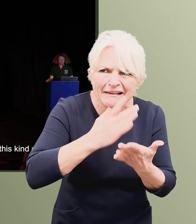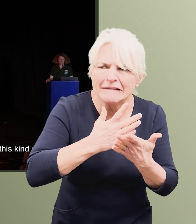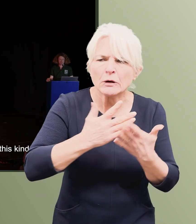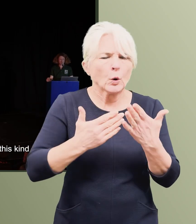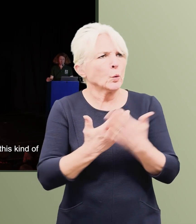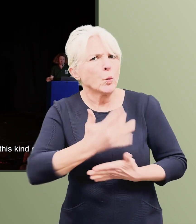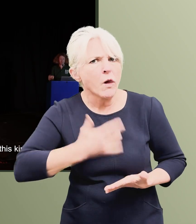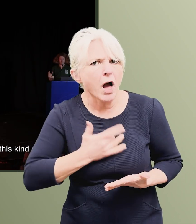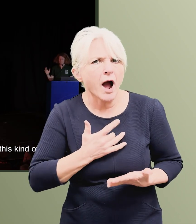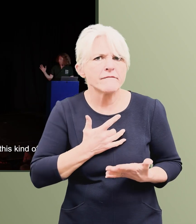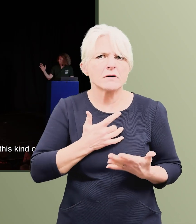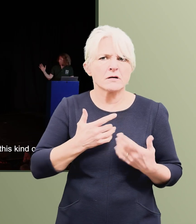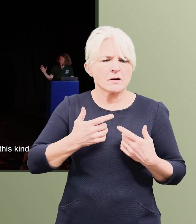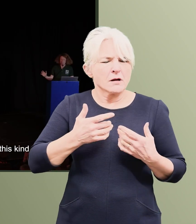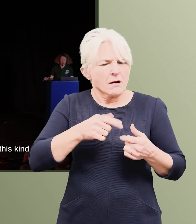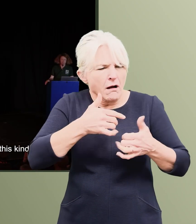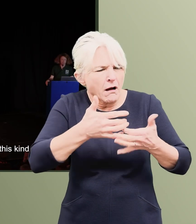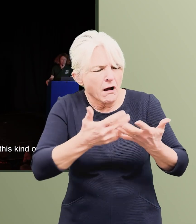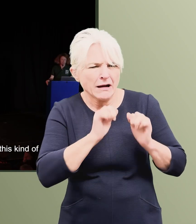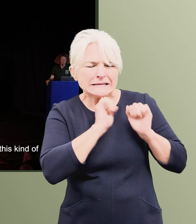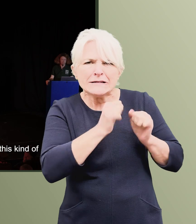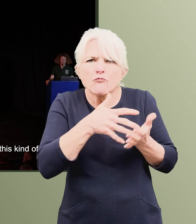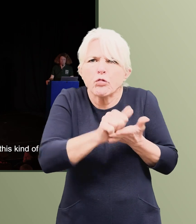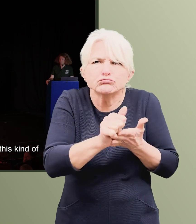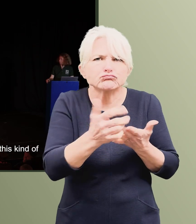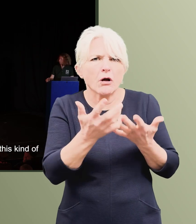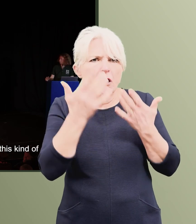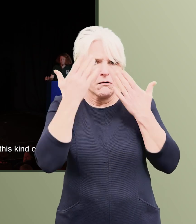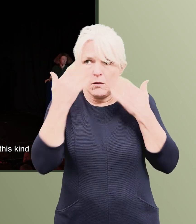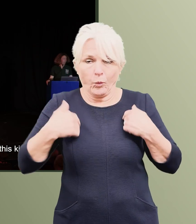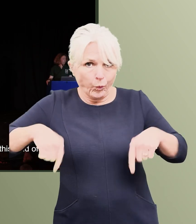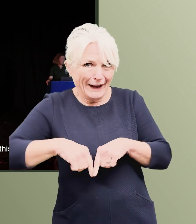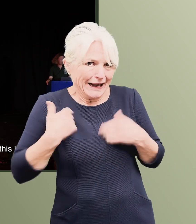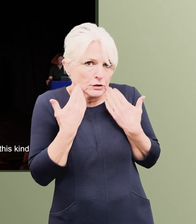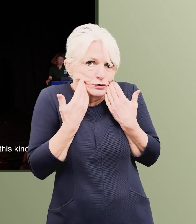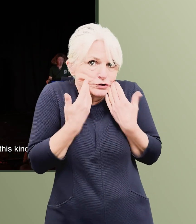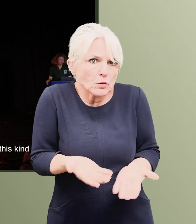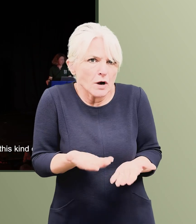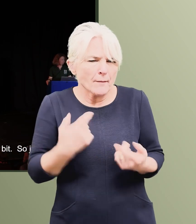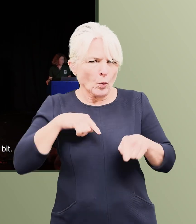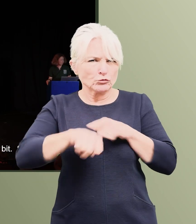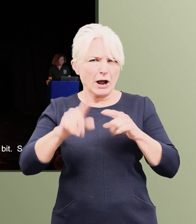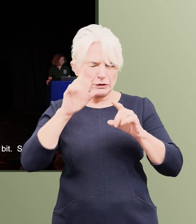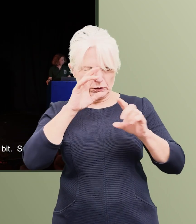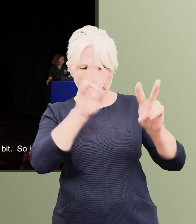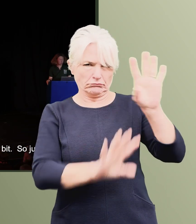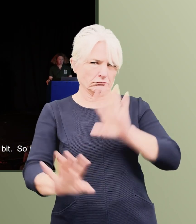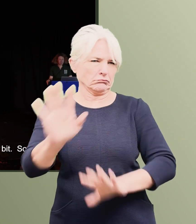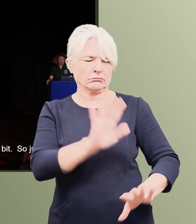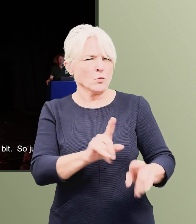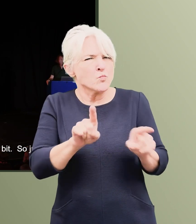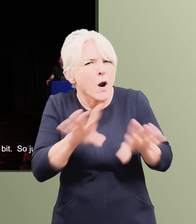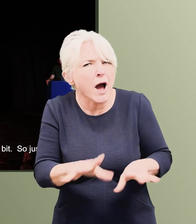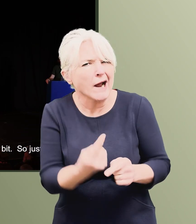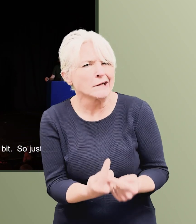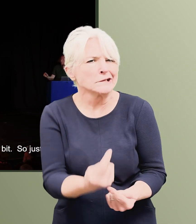pick that apart with is this kind of assemblage, as well as the megaliths and the stuff that Mike's going to talk about